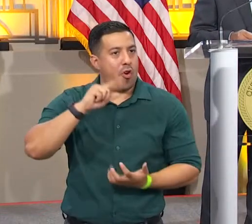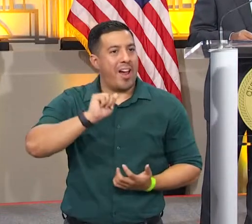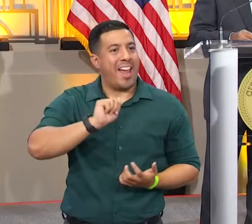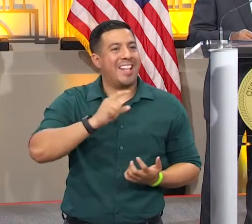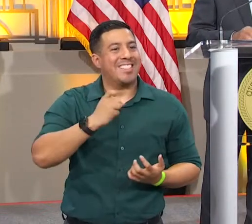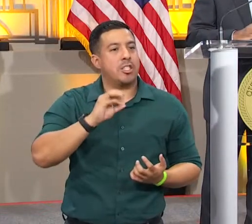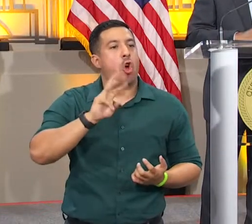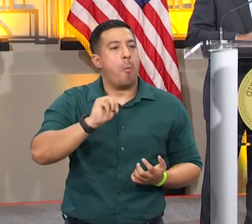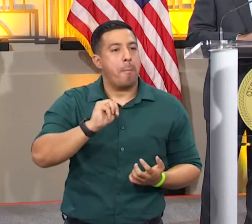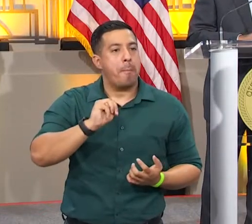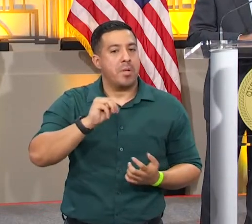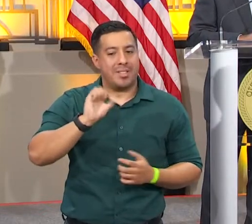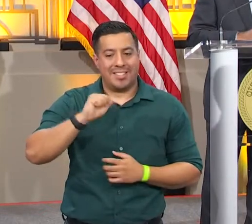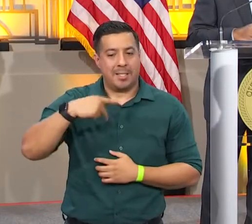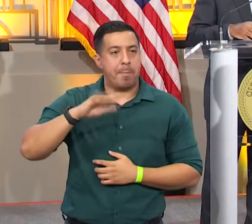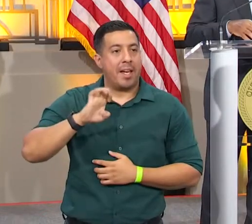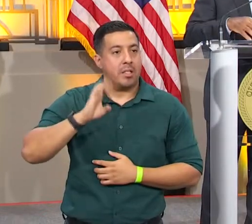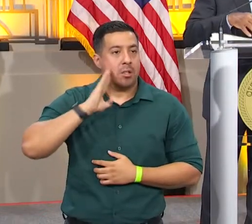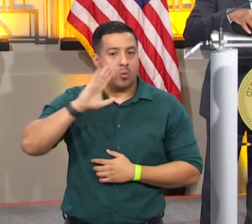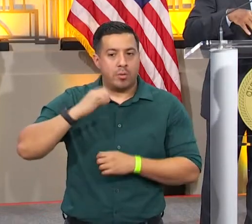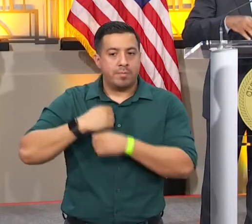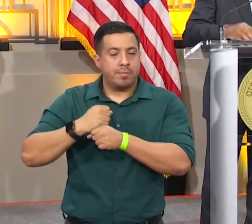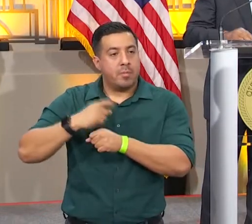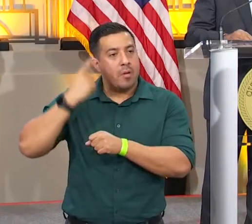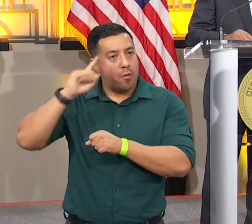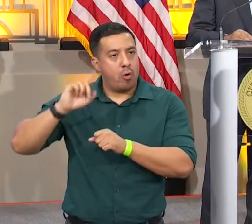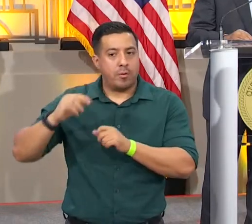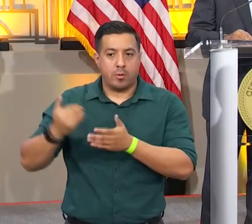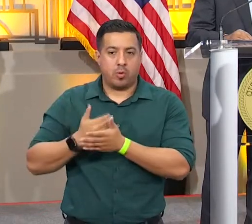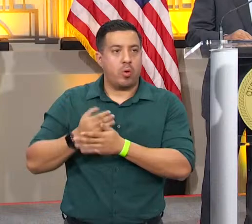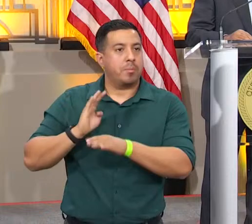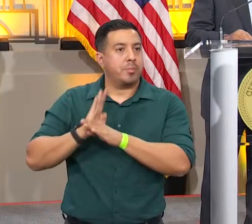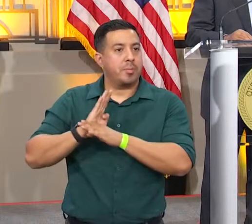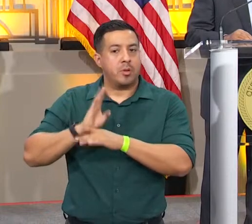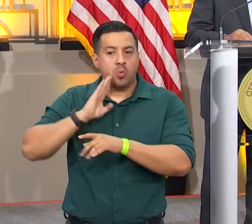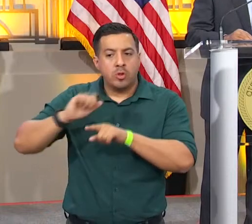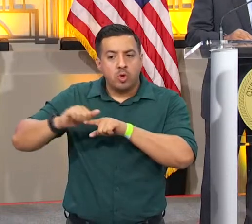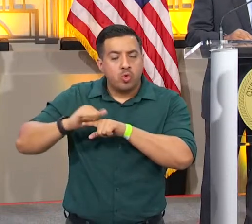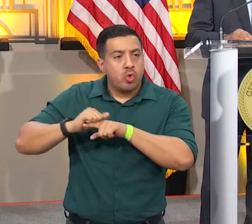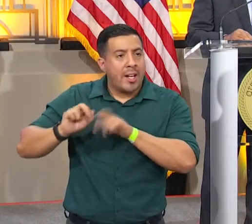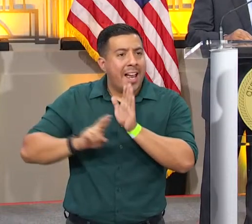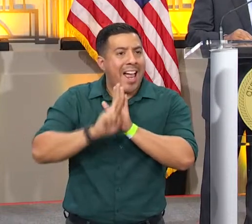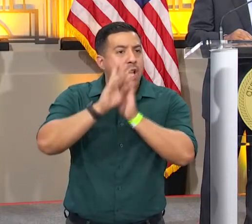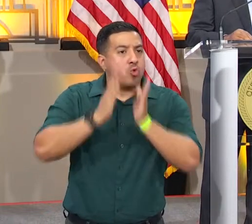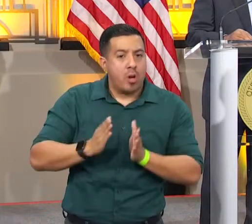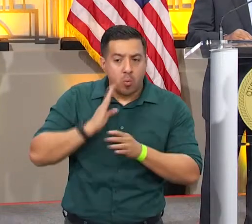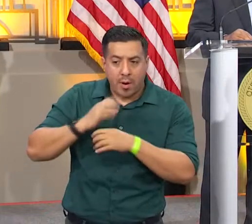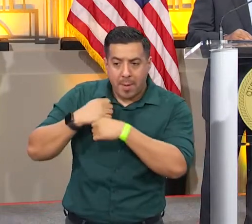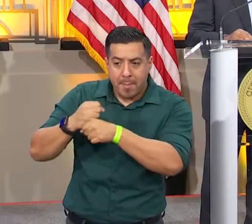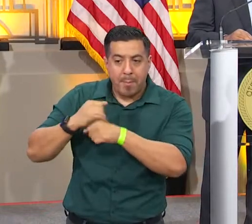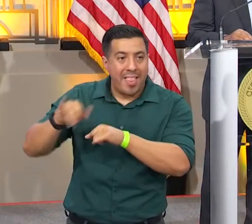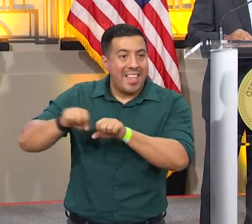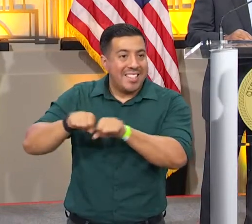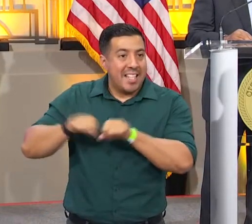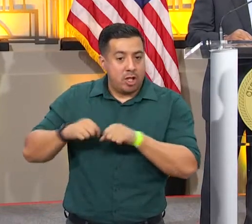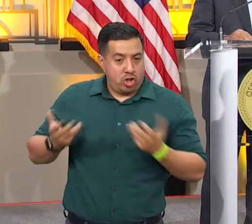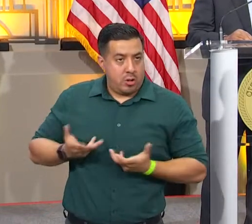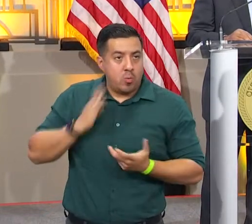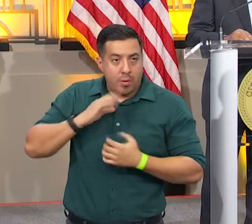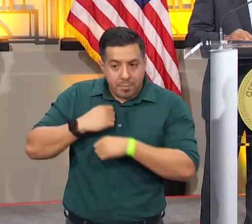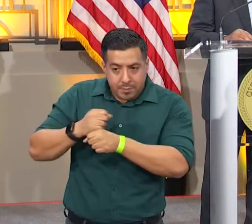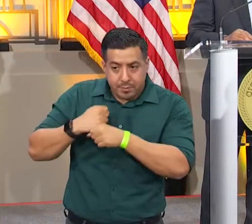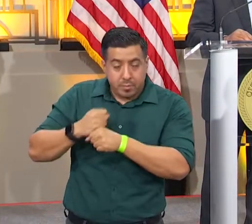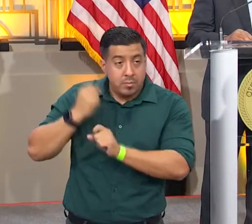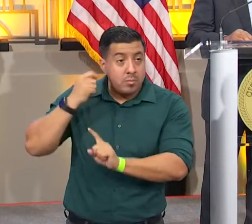a privately funded aerospace enterprise that will train astronauts and build the Axiom Station. It will be